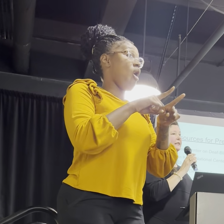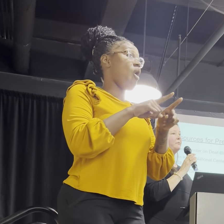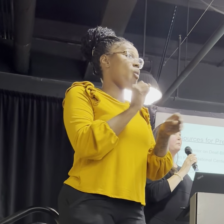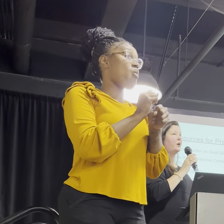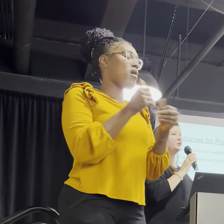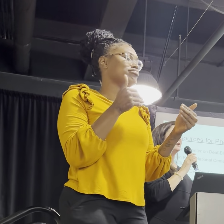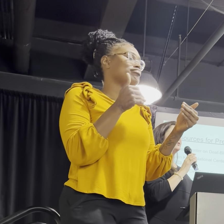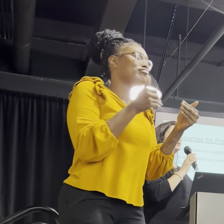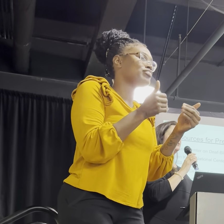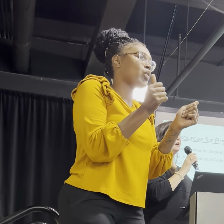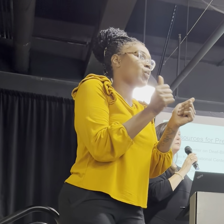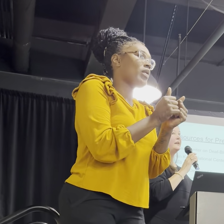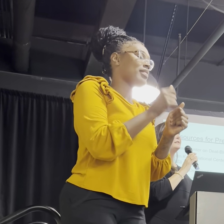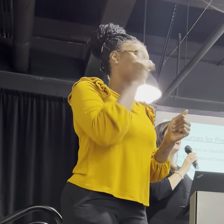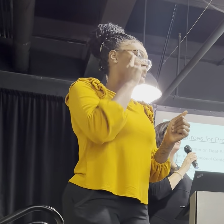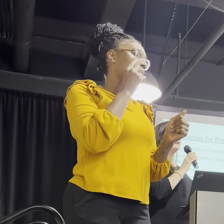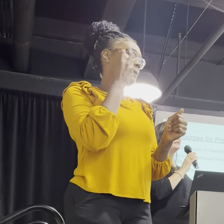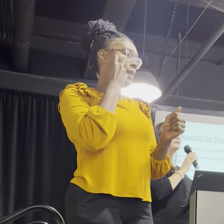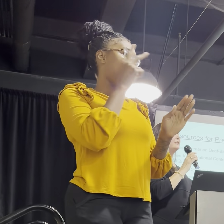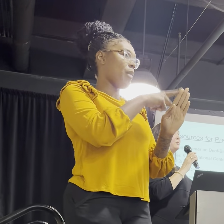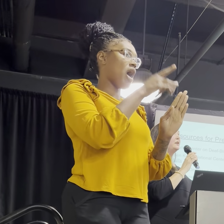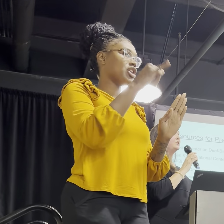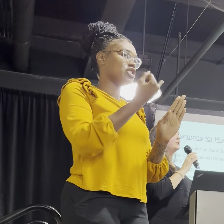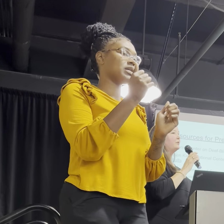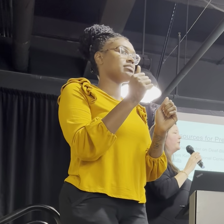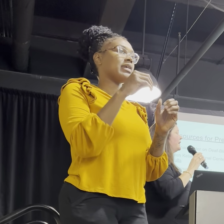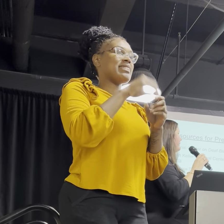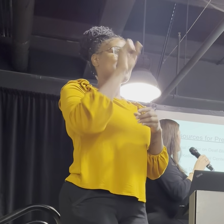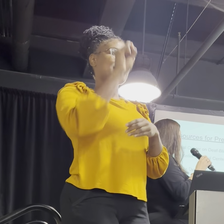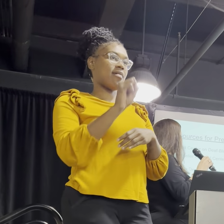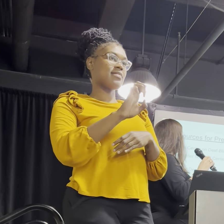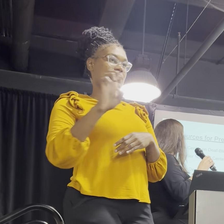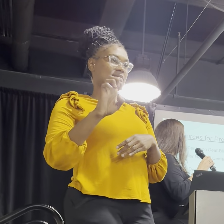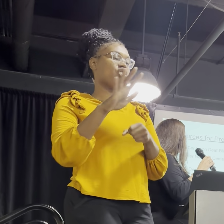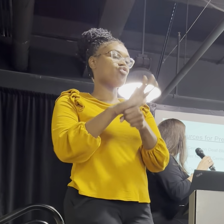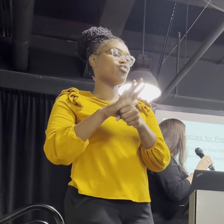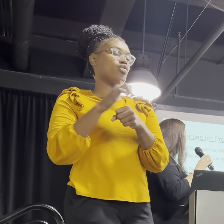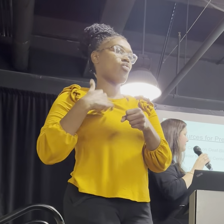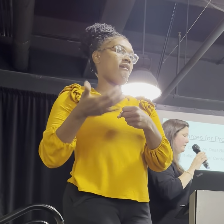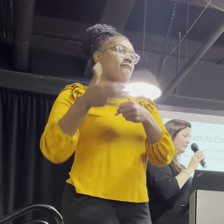with the deafblind projects in the Southeast and the regions that we cover.